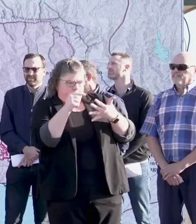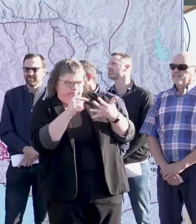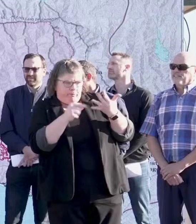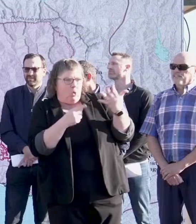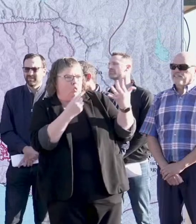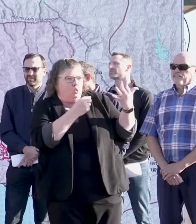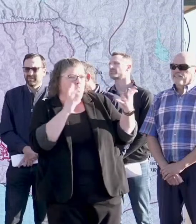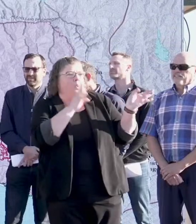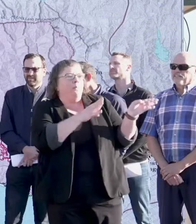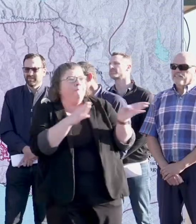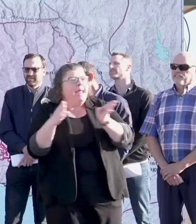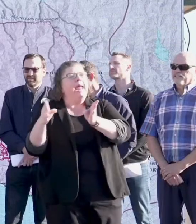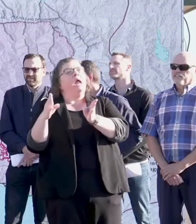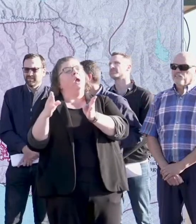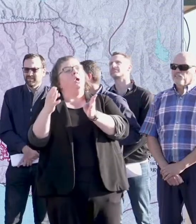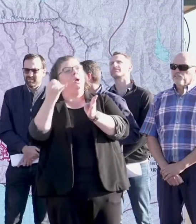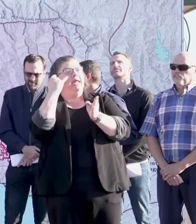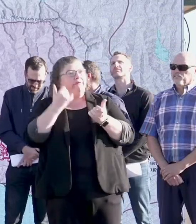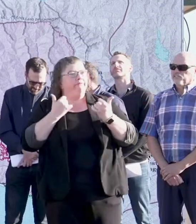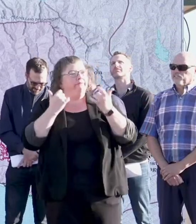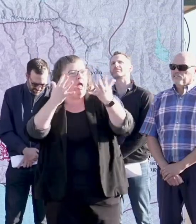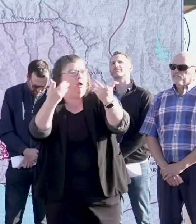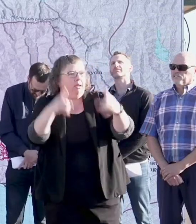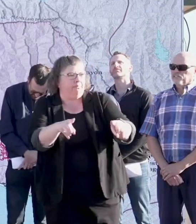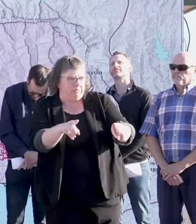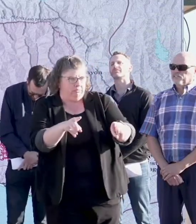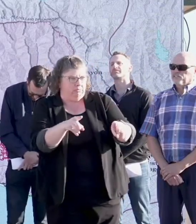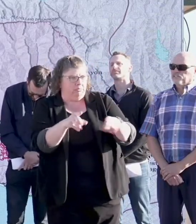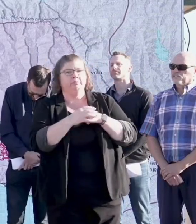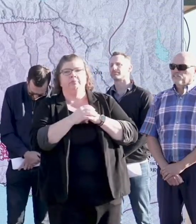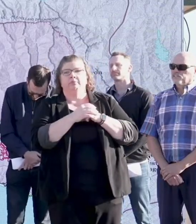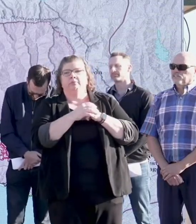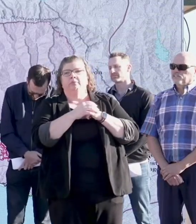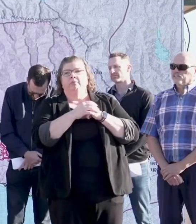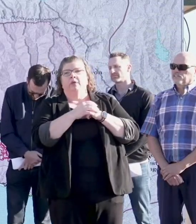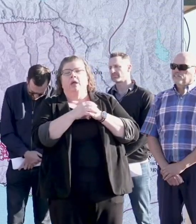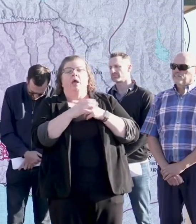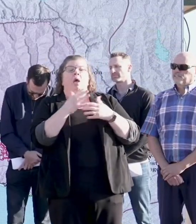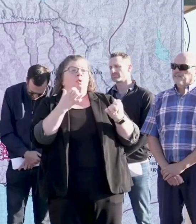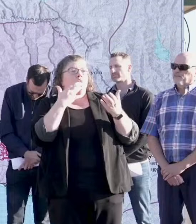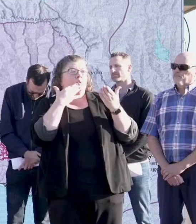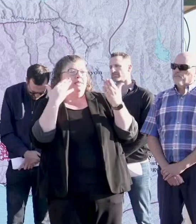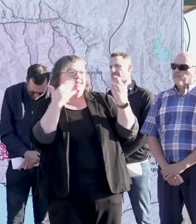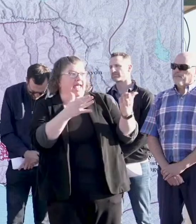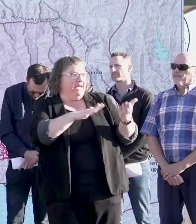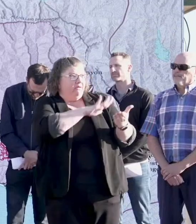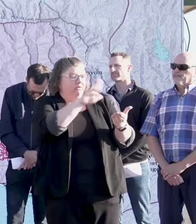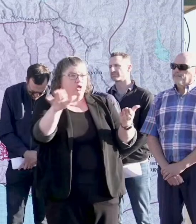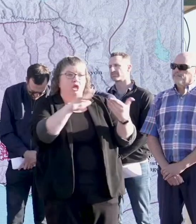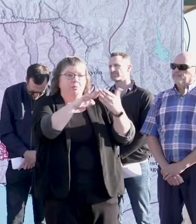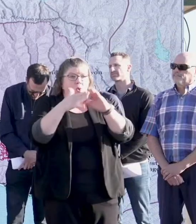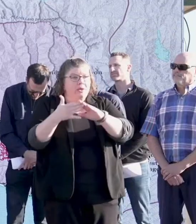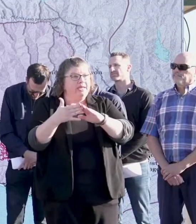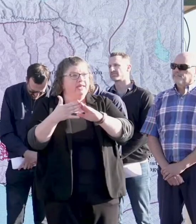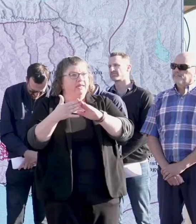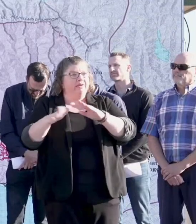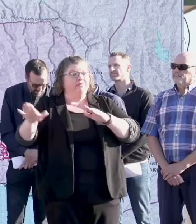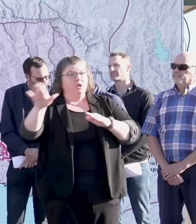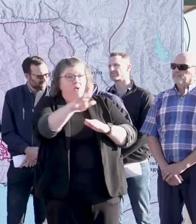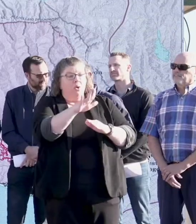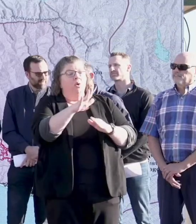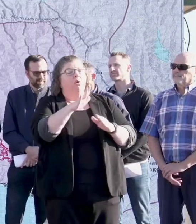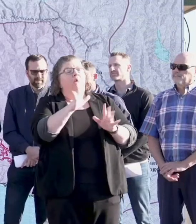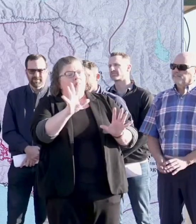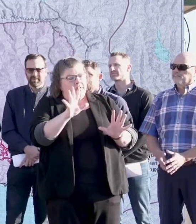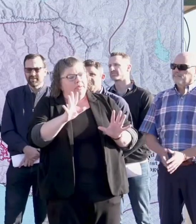to prepare for a wildland fire. We would like to just thank the community for your